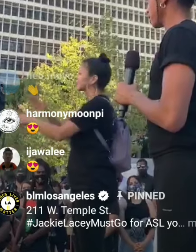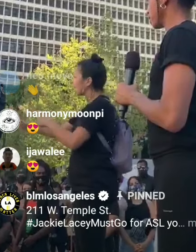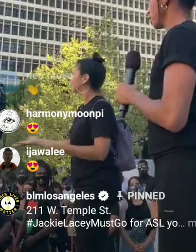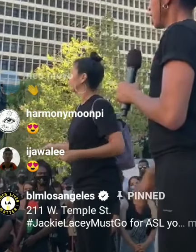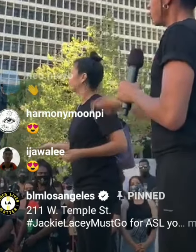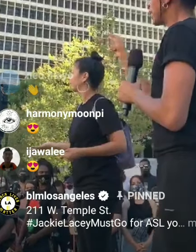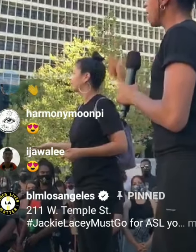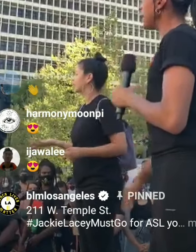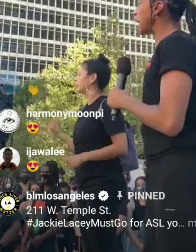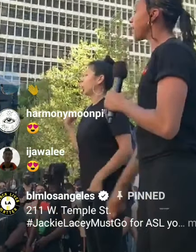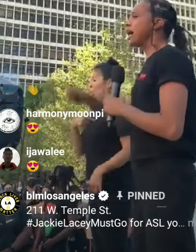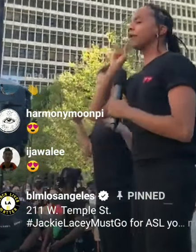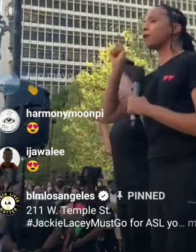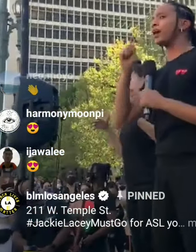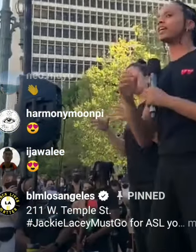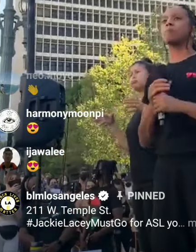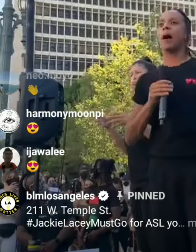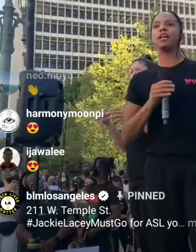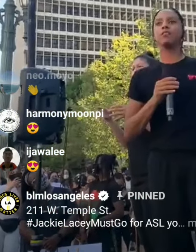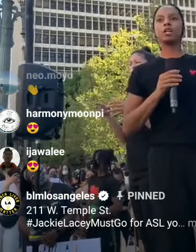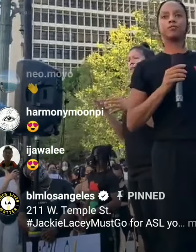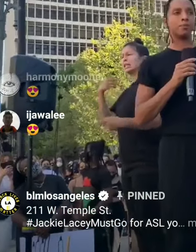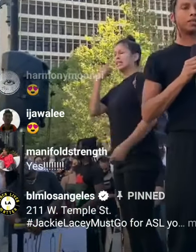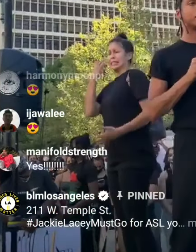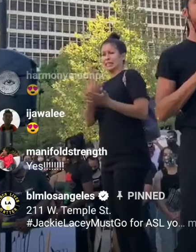part. Ain't nobody free.